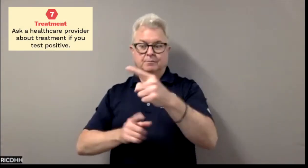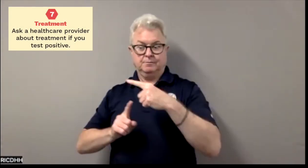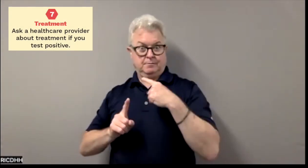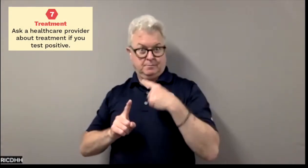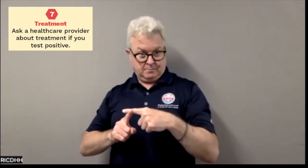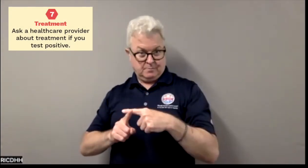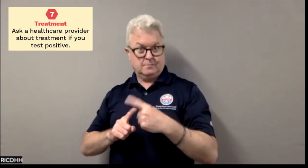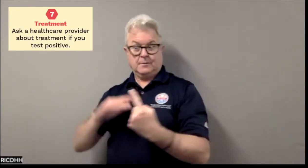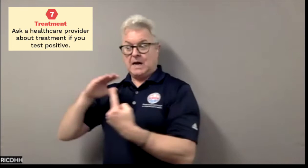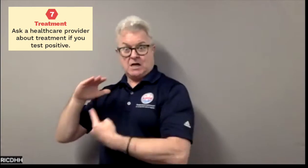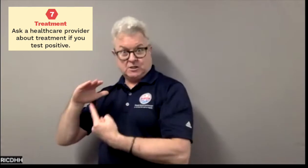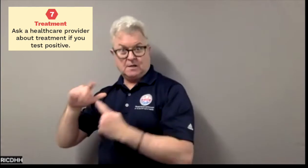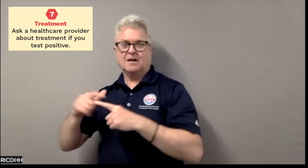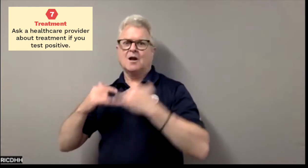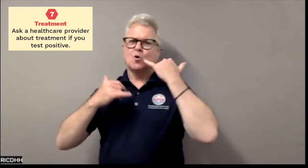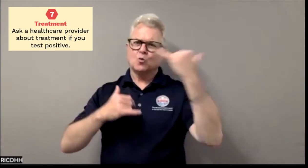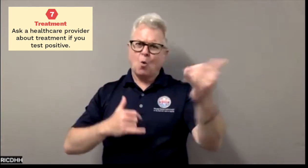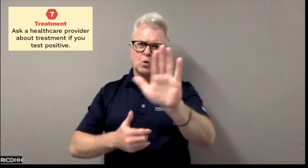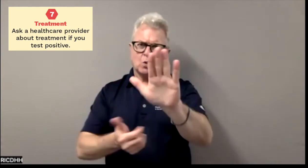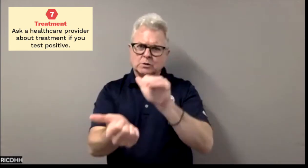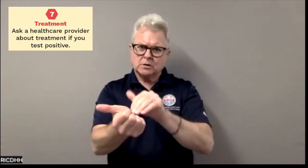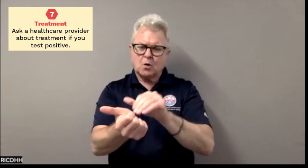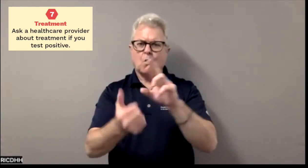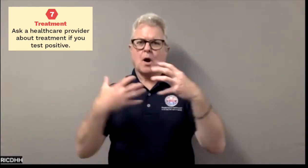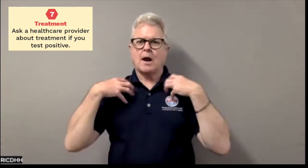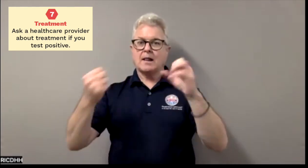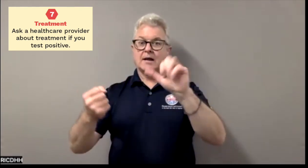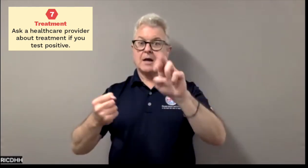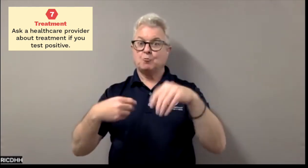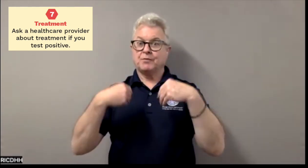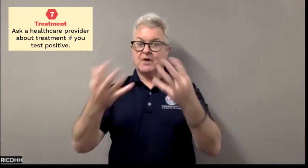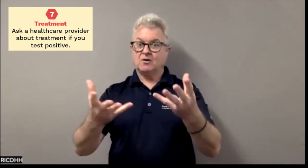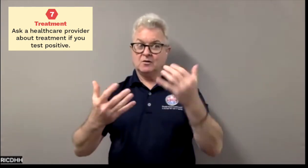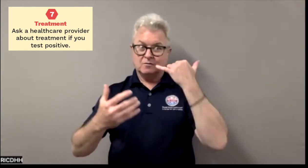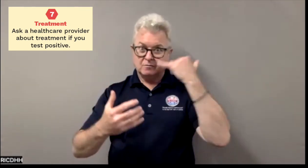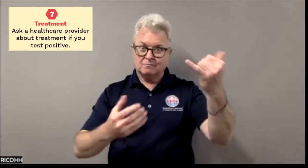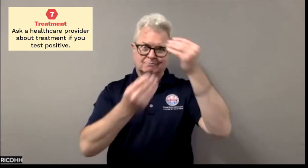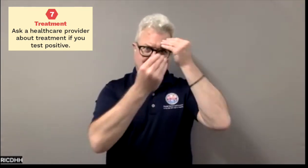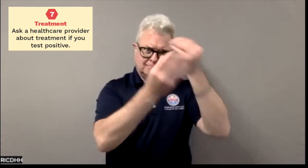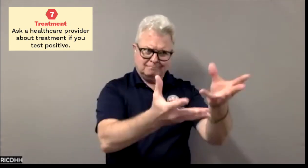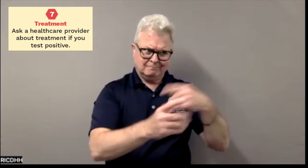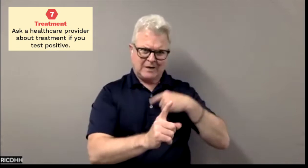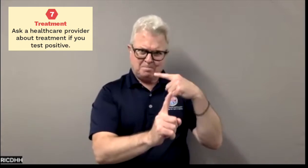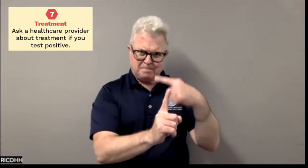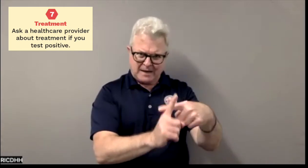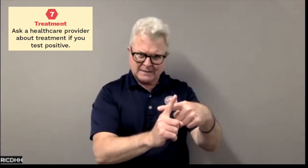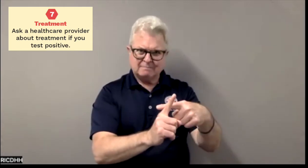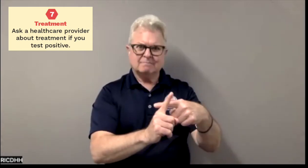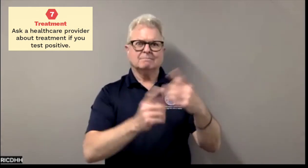then afterwards, step number 7 or tool number 7, get treatment. Call your primary physician or your healthcare provider.